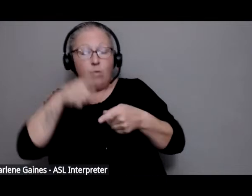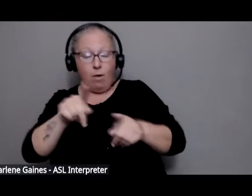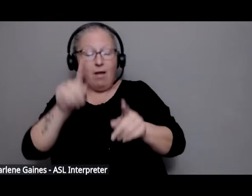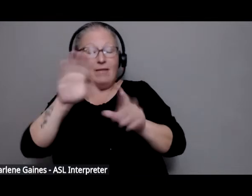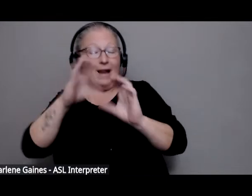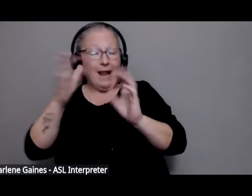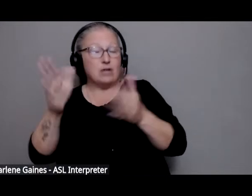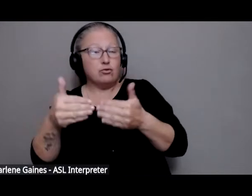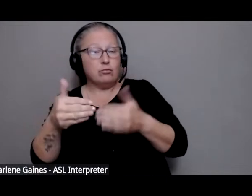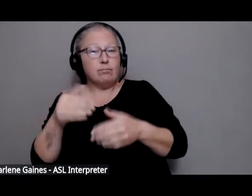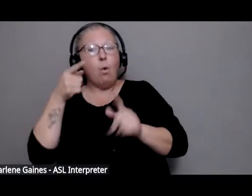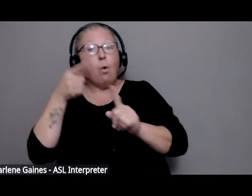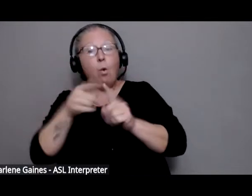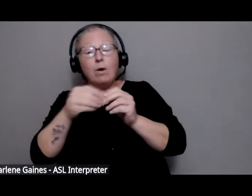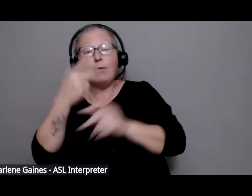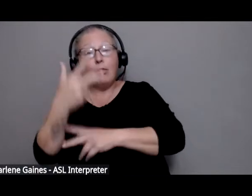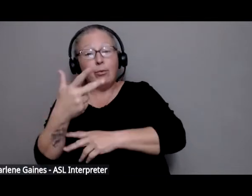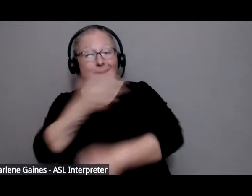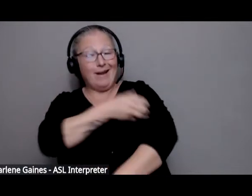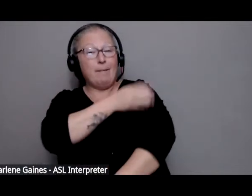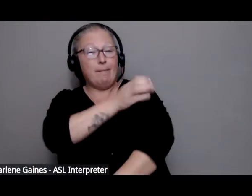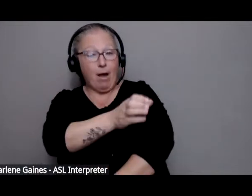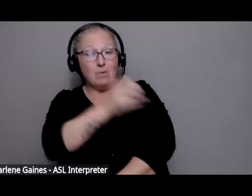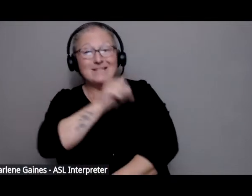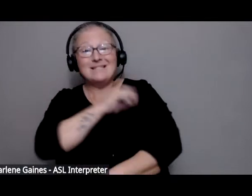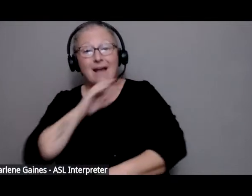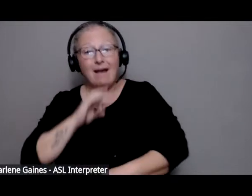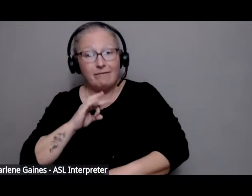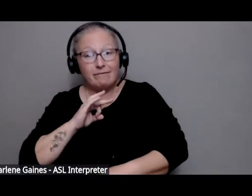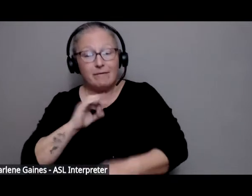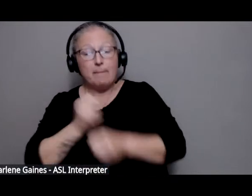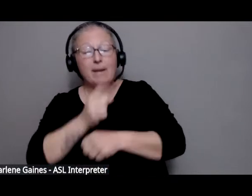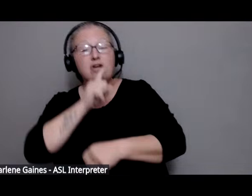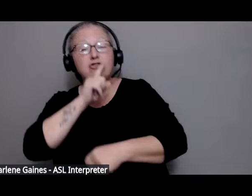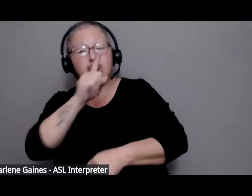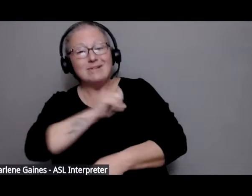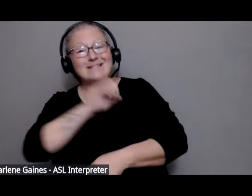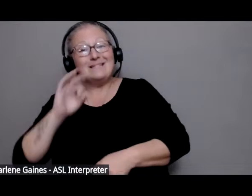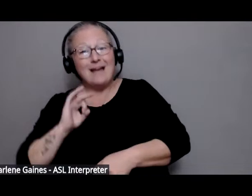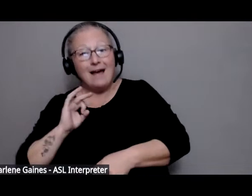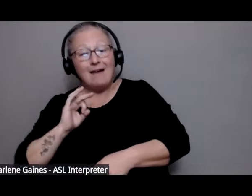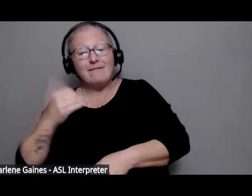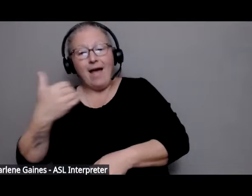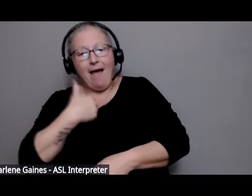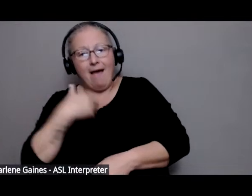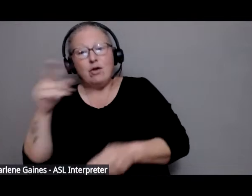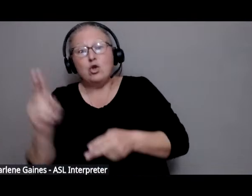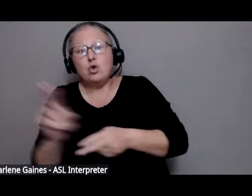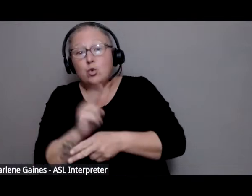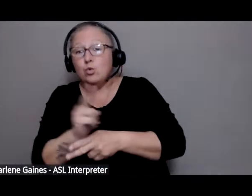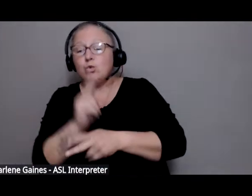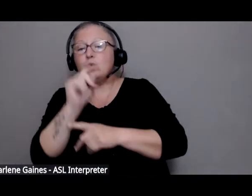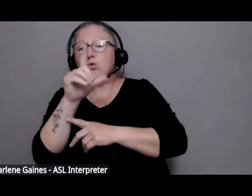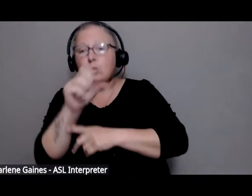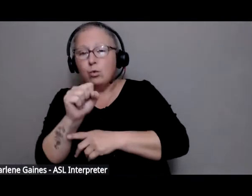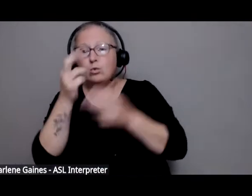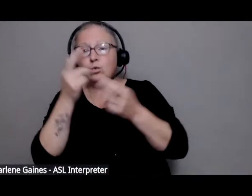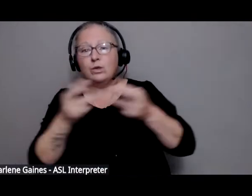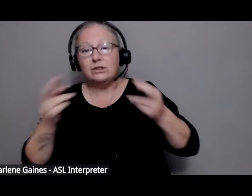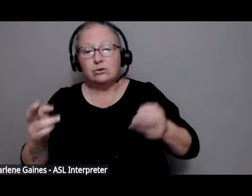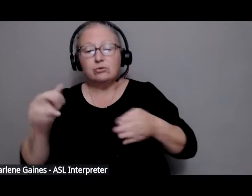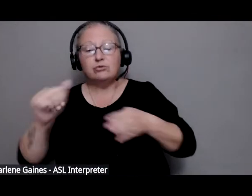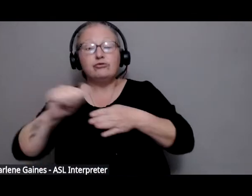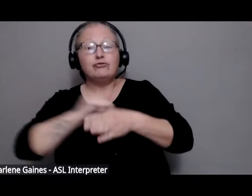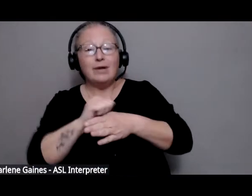3, empowering staff, ensuring that staff have and utilize the tools, resources, training,